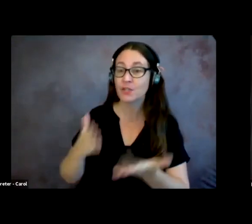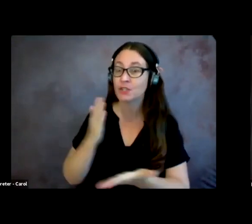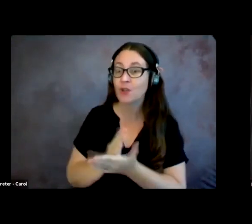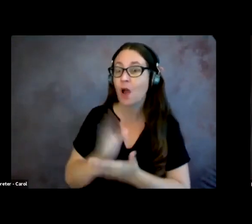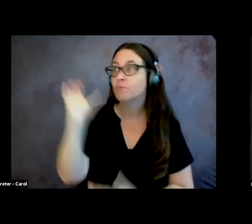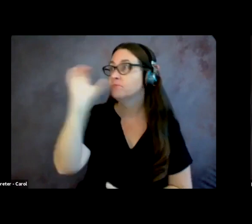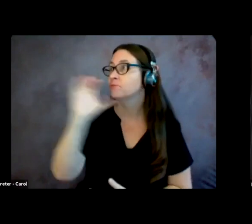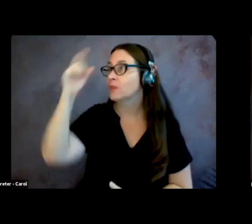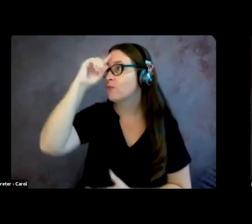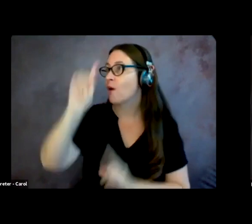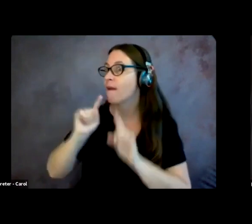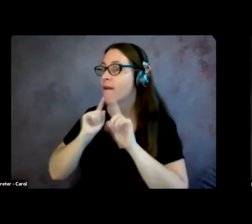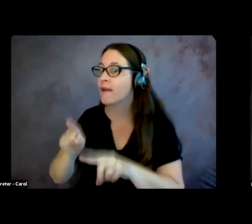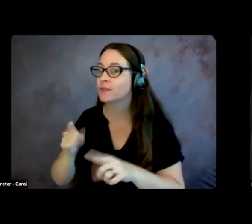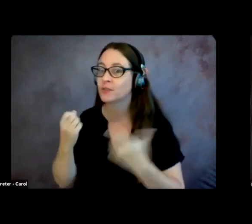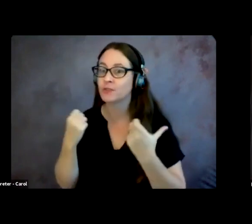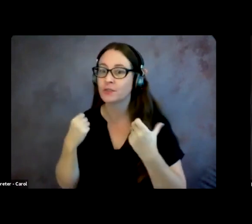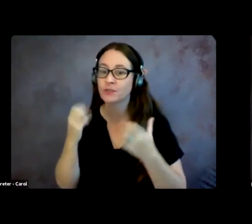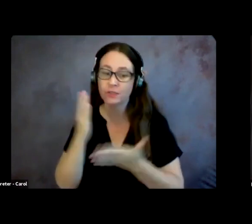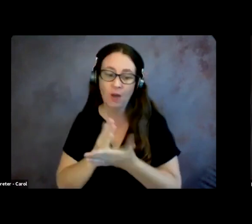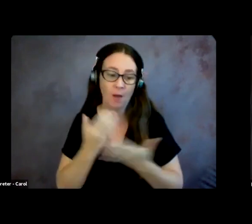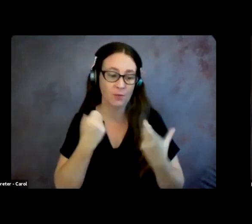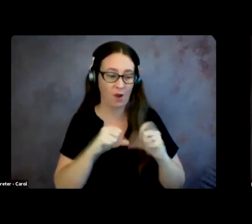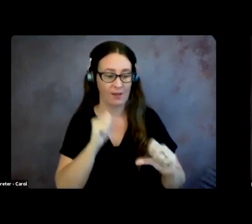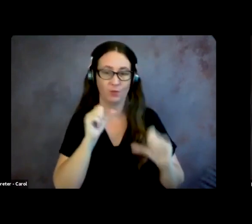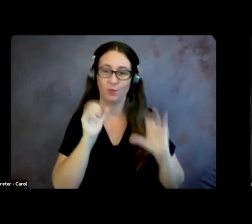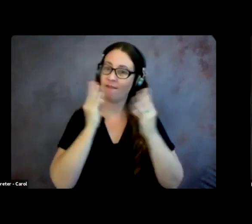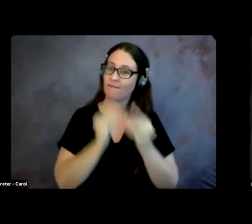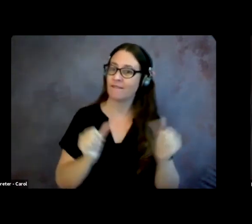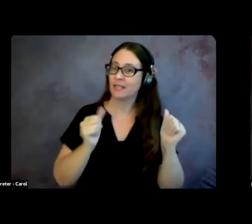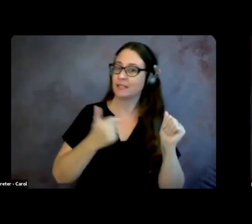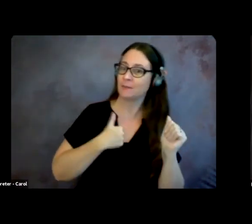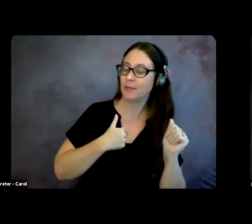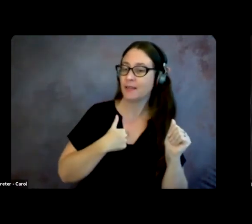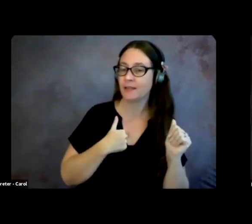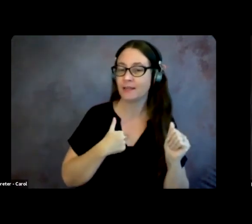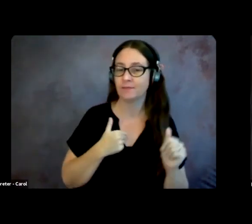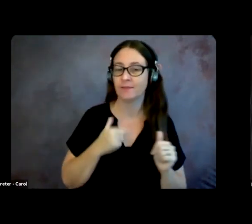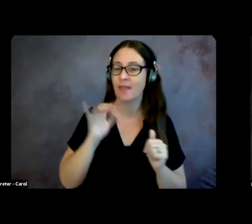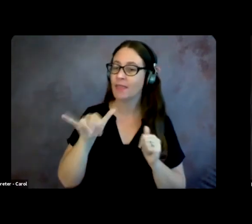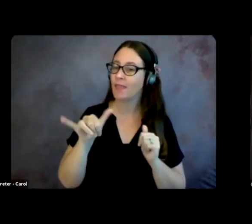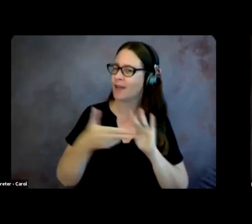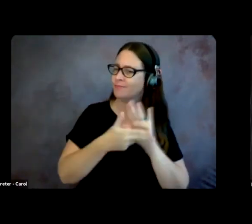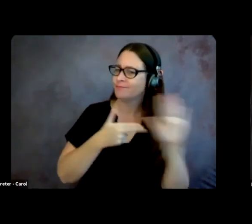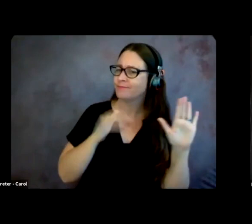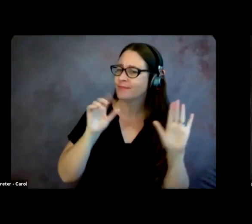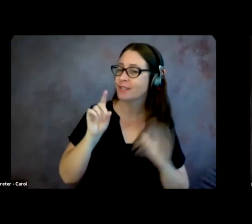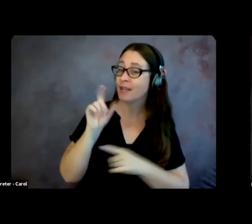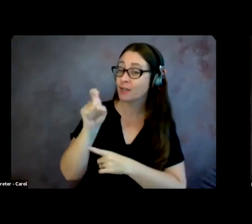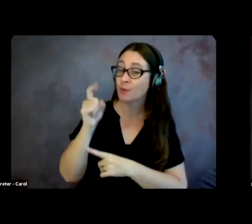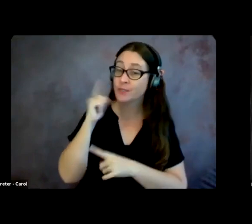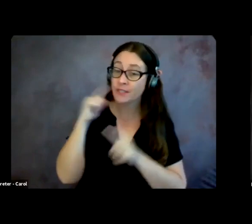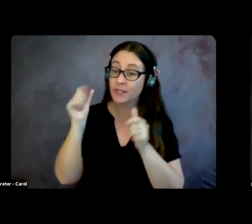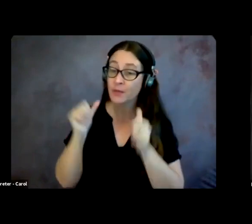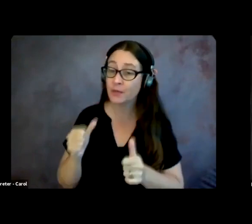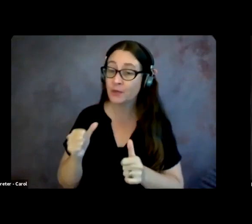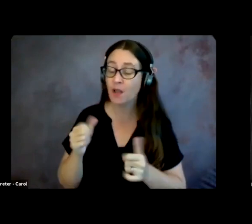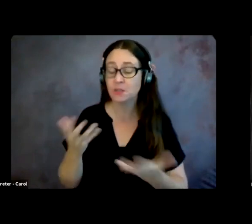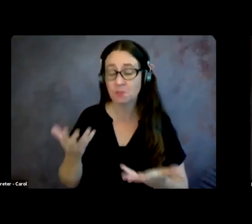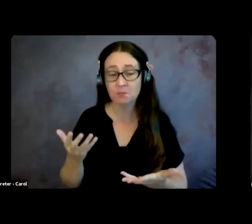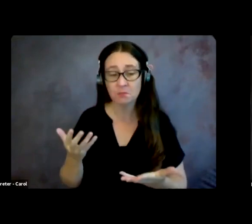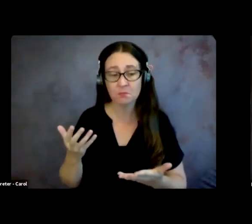and they stopped trying to fix me. The diagnosis or the label of hearing loss, this was something that initially